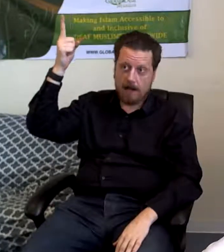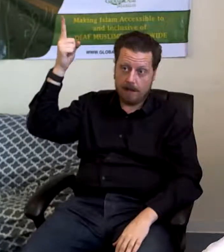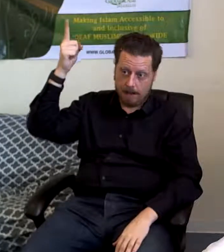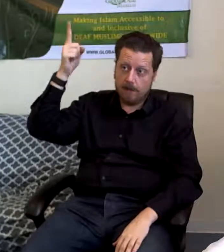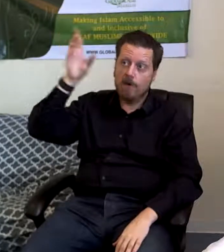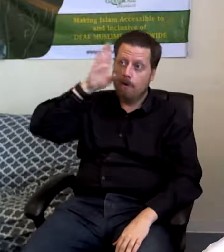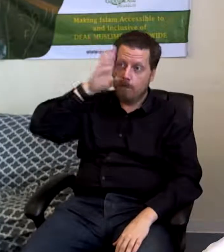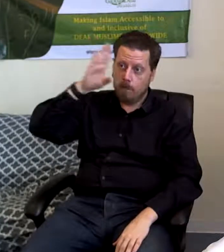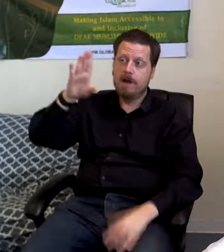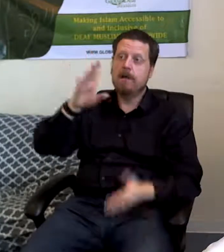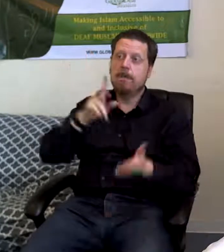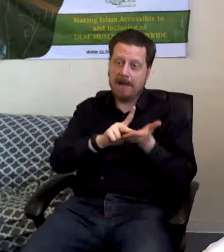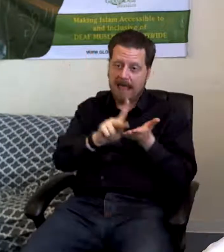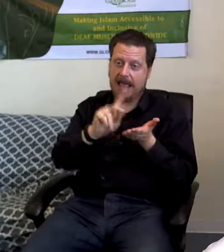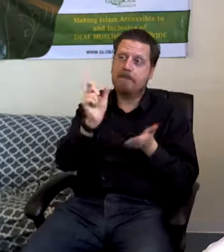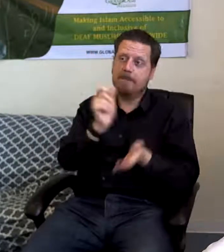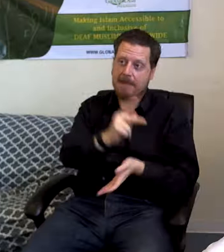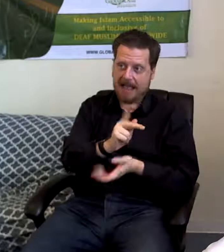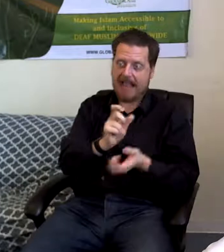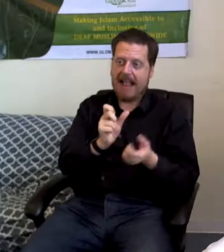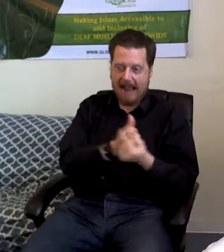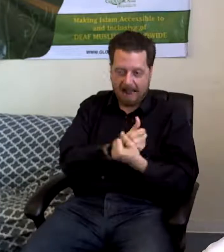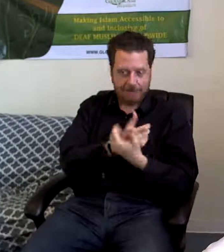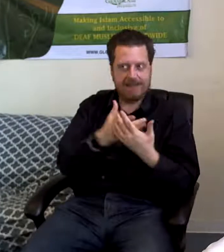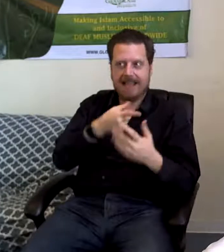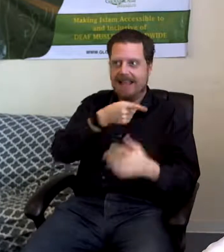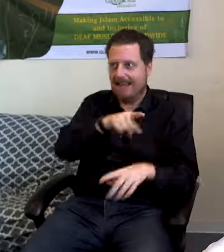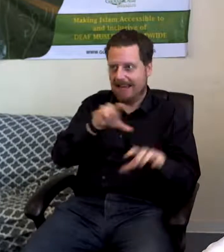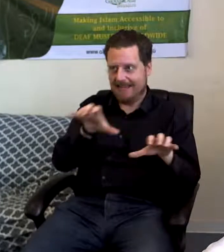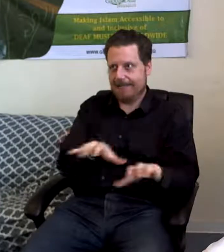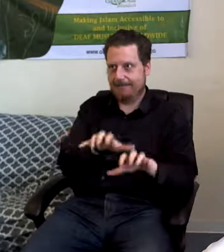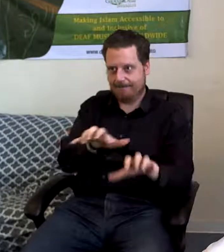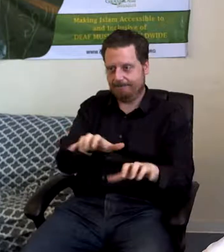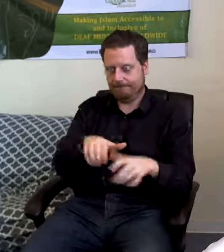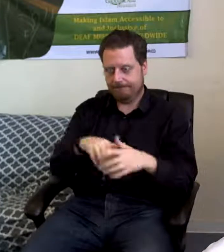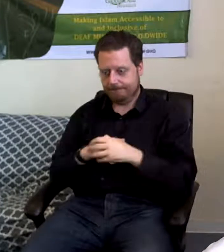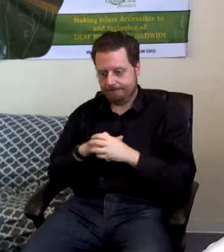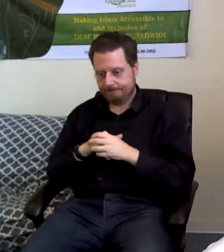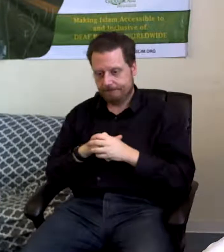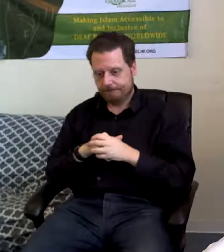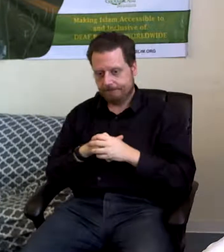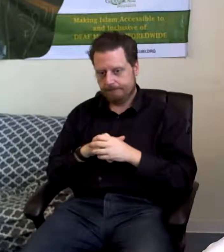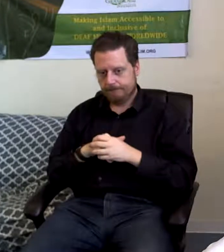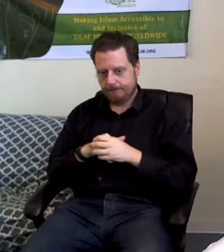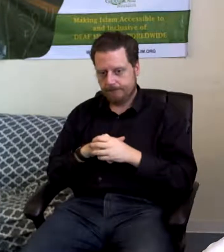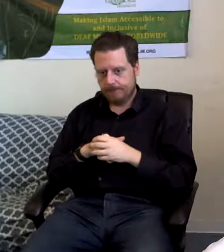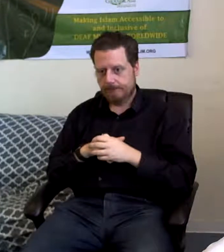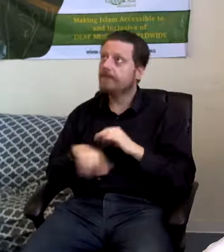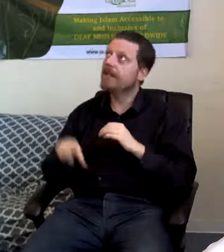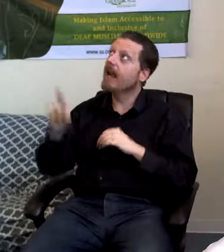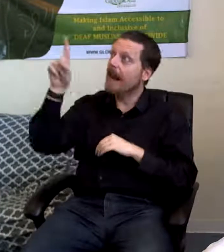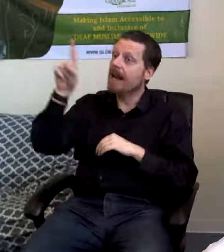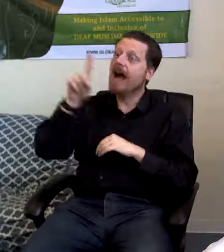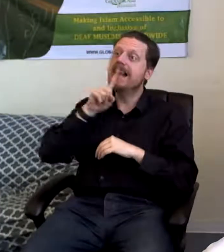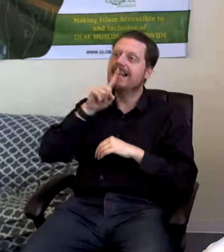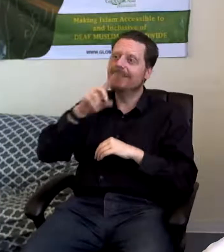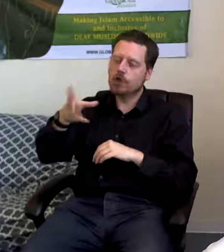will recompensate them for whatever they have done. And Allah is